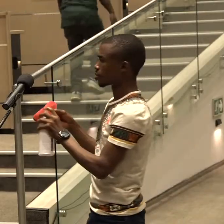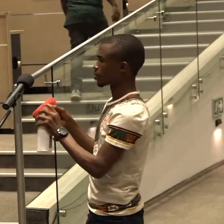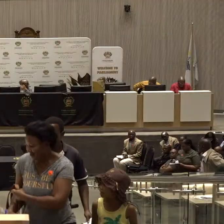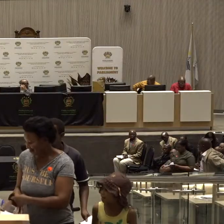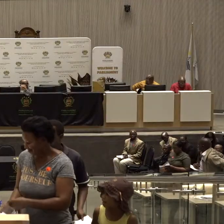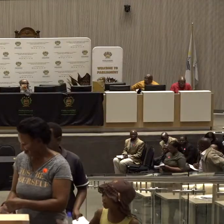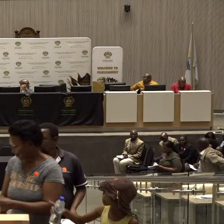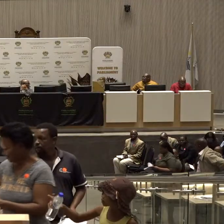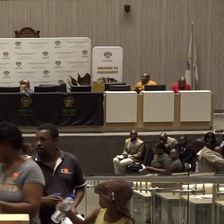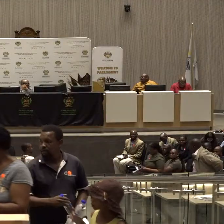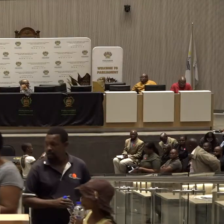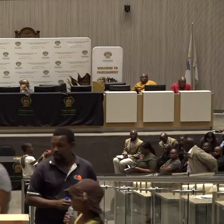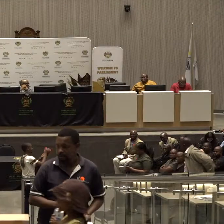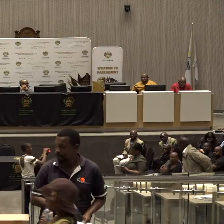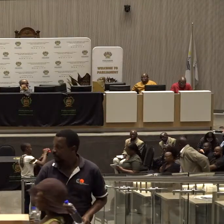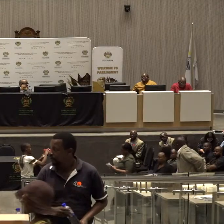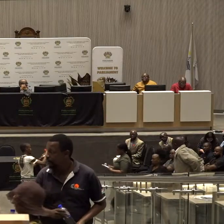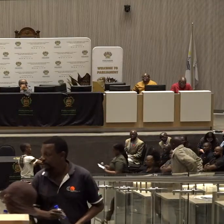foreign